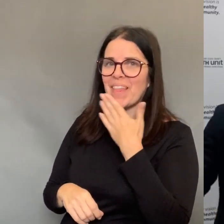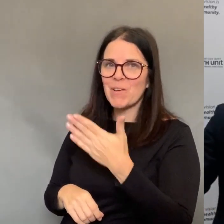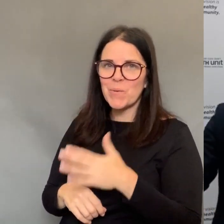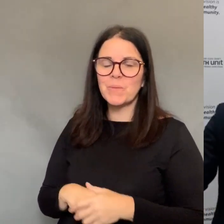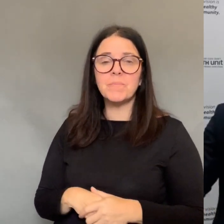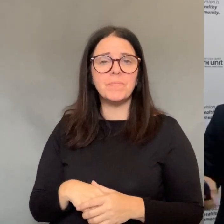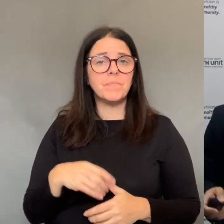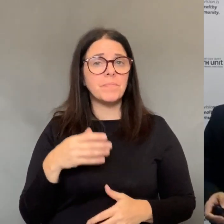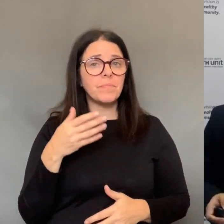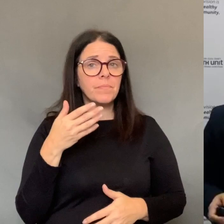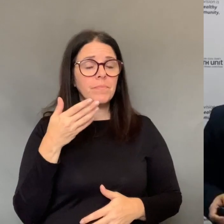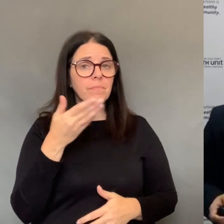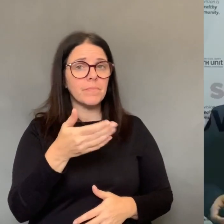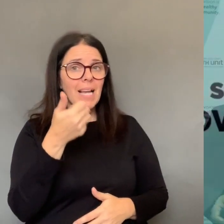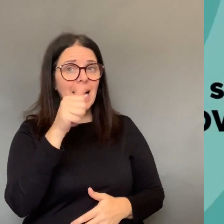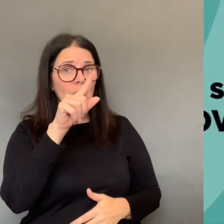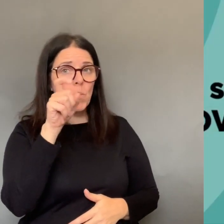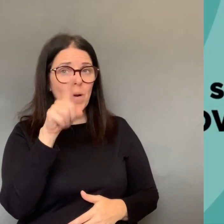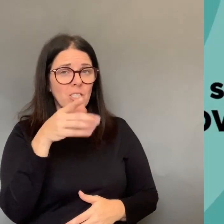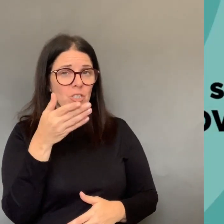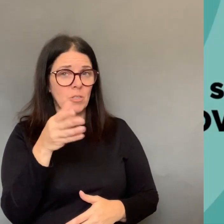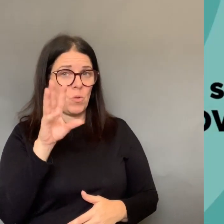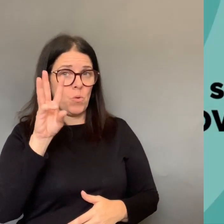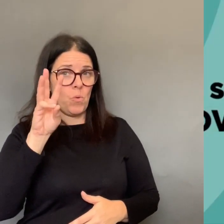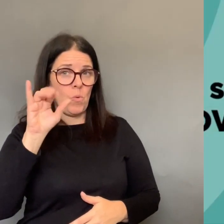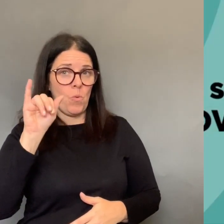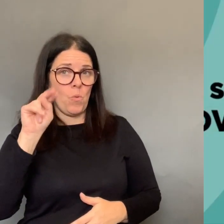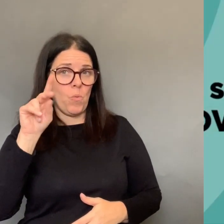last week or so? Are we seeing a slowdown?